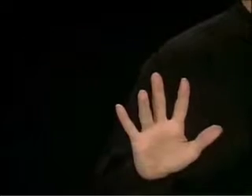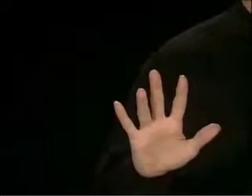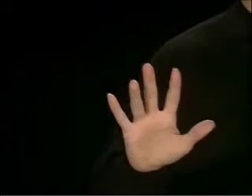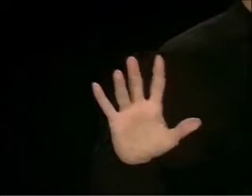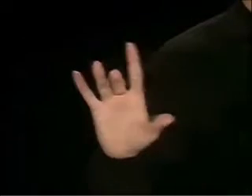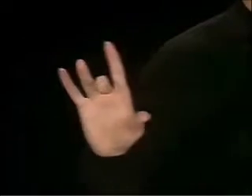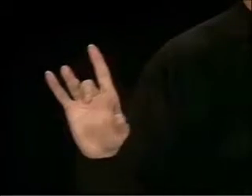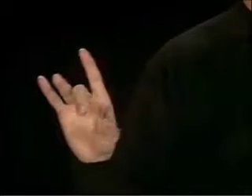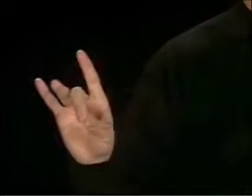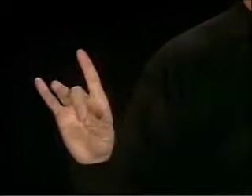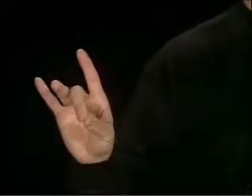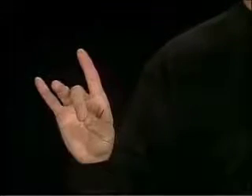58,